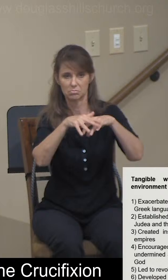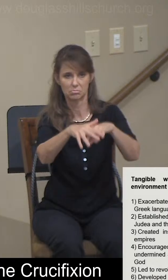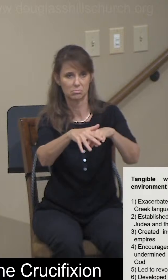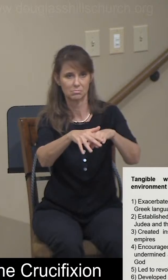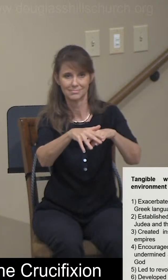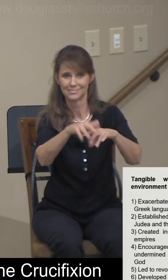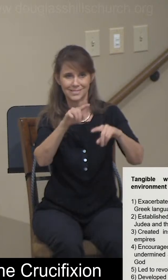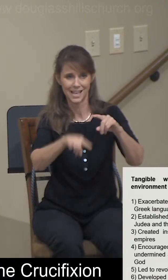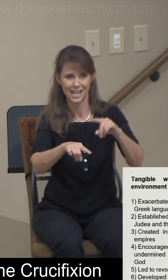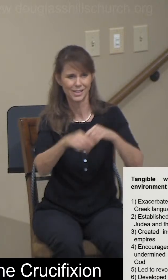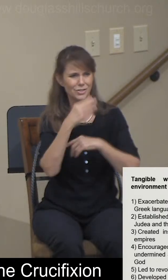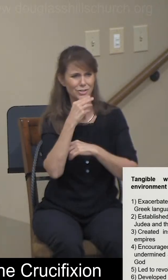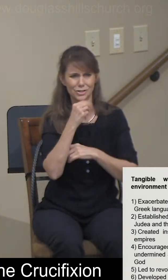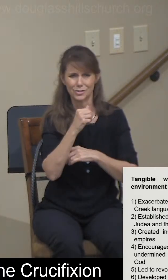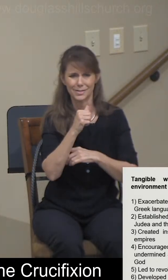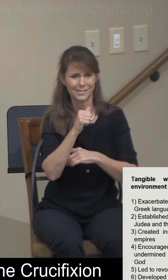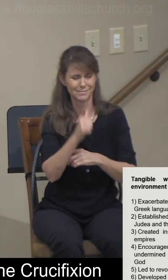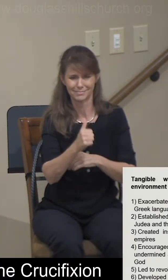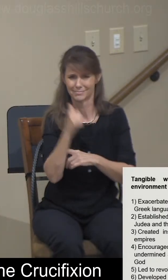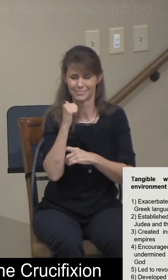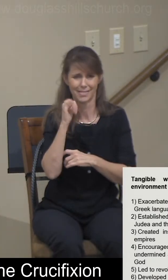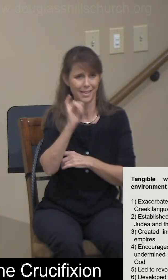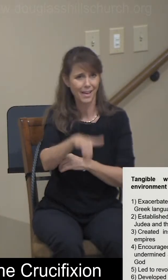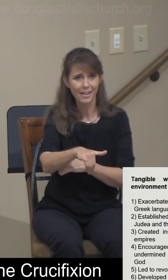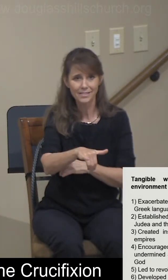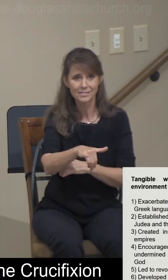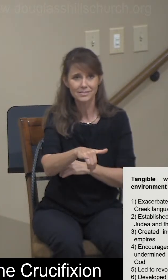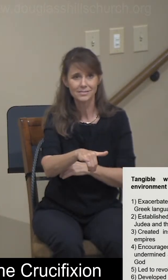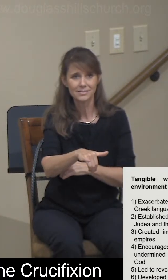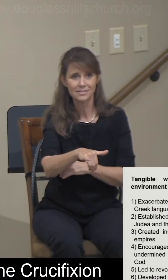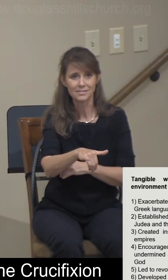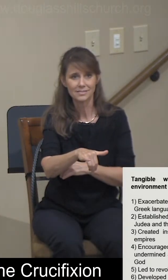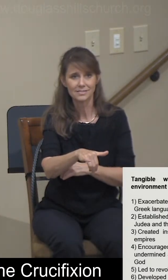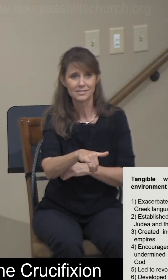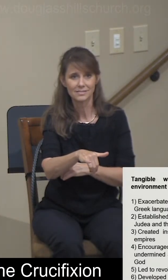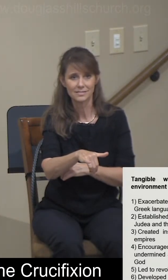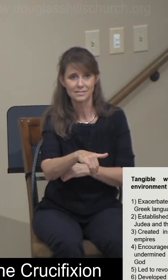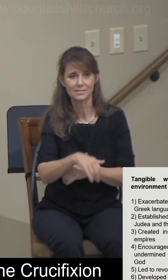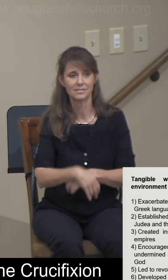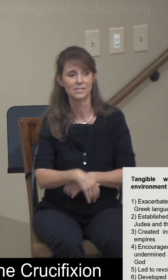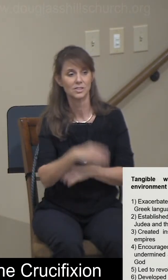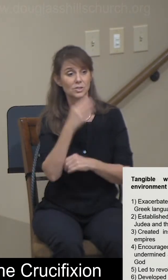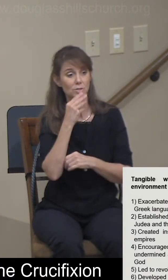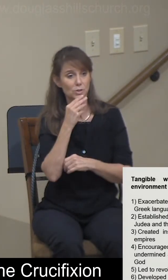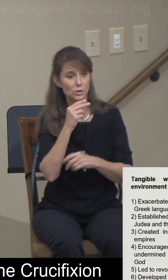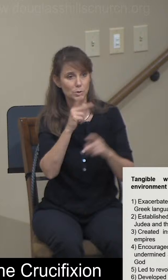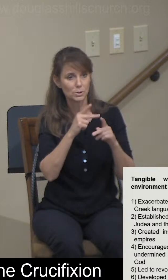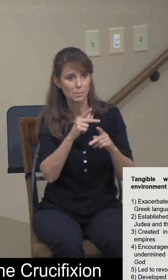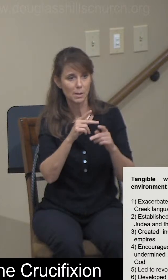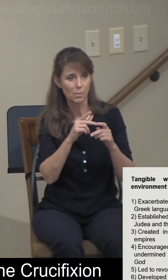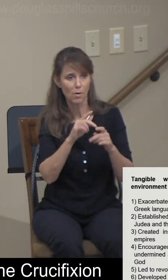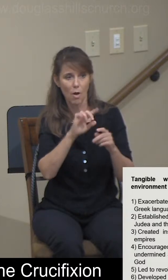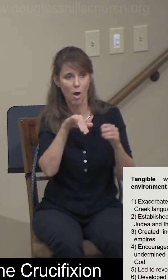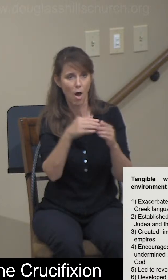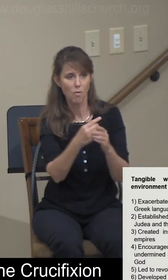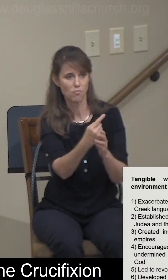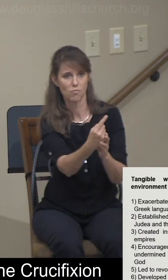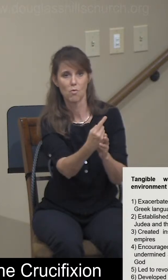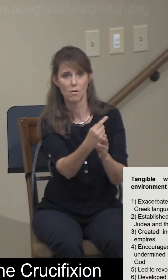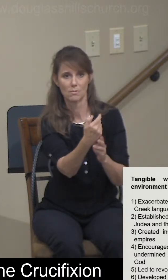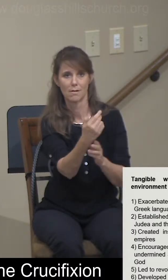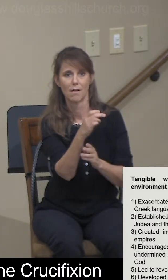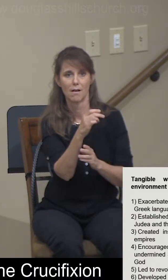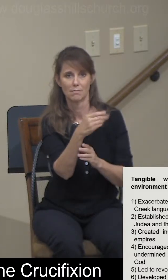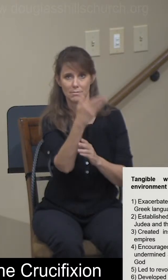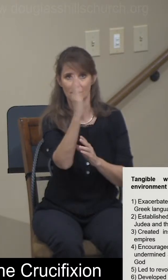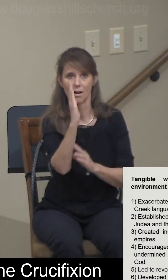the Jews are okay with. Remember, this is a people who is largely and entirely unified by religion.